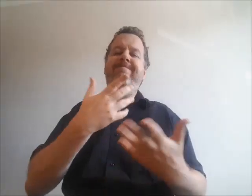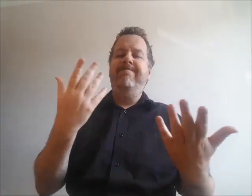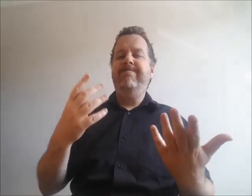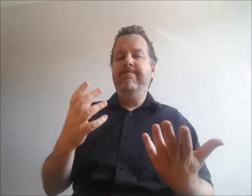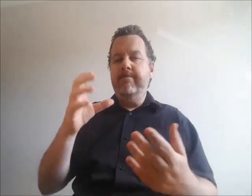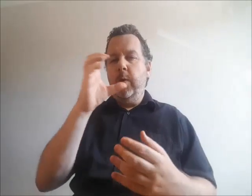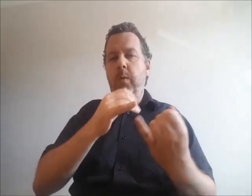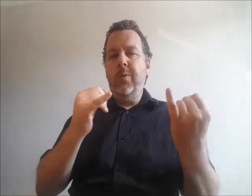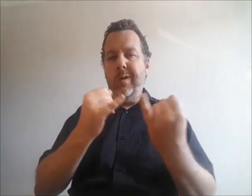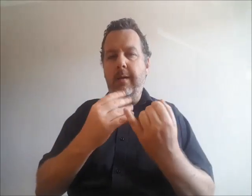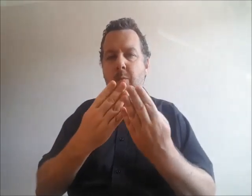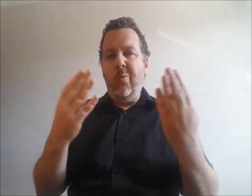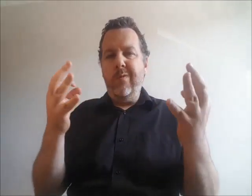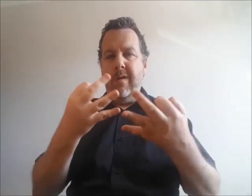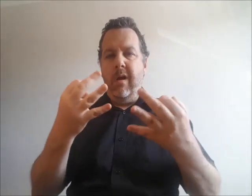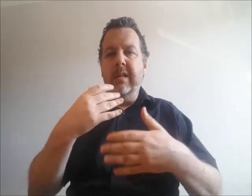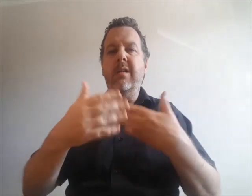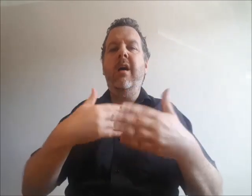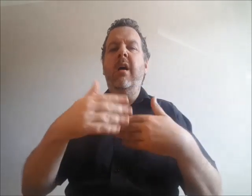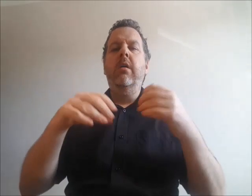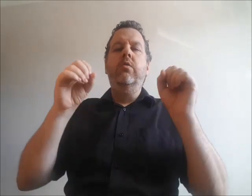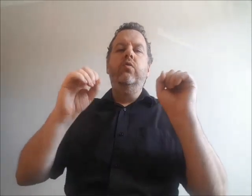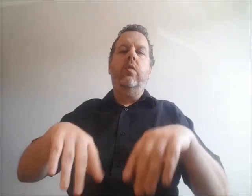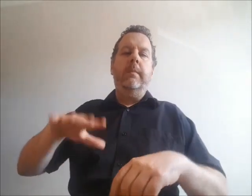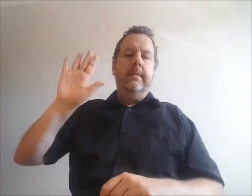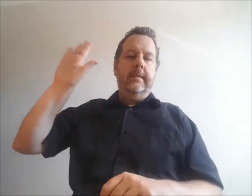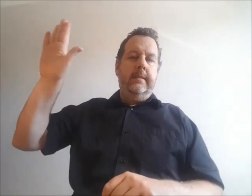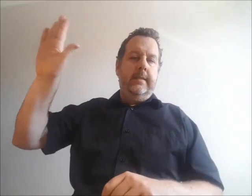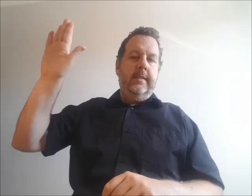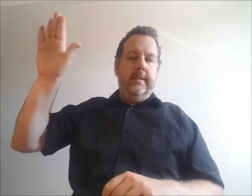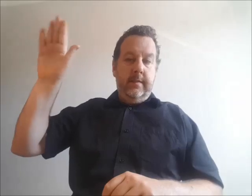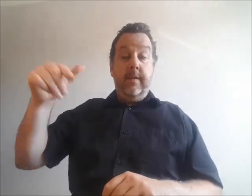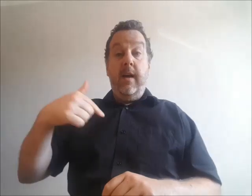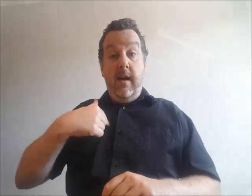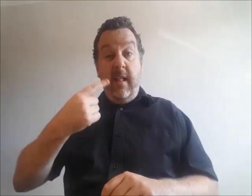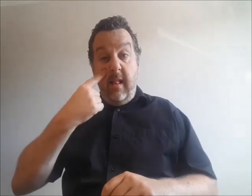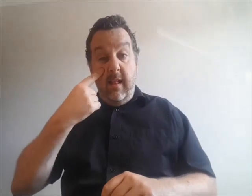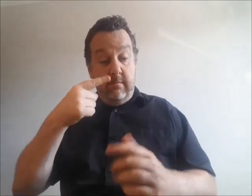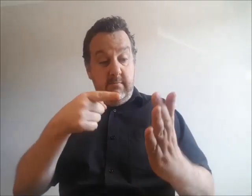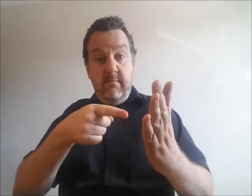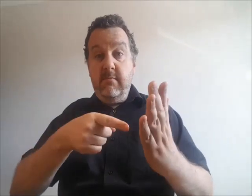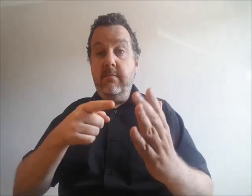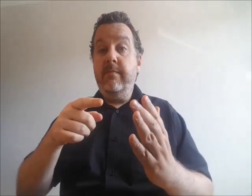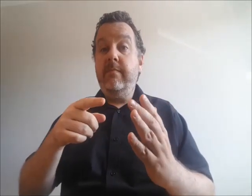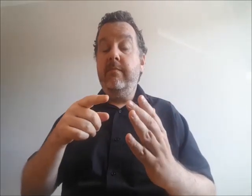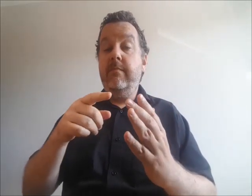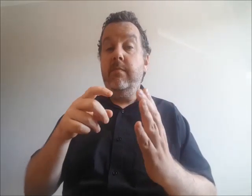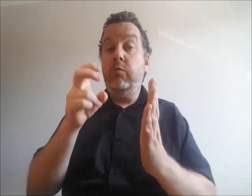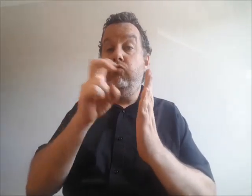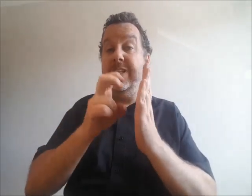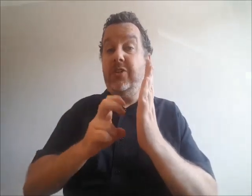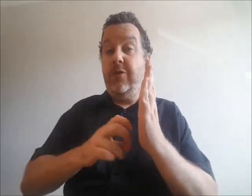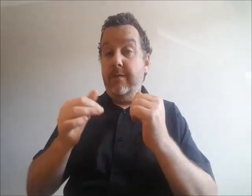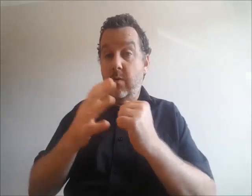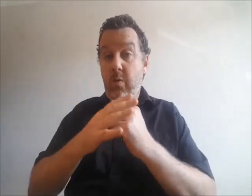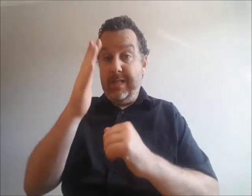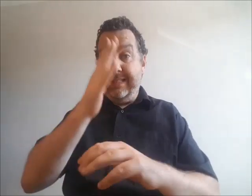But as I say, it looks like the Board of Guardians dropped the plan to withdraw Mary, and in the register for St Mary's,